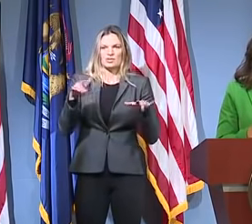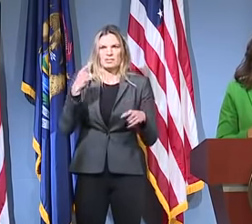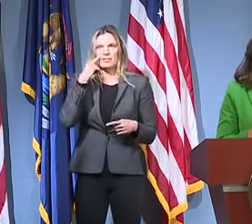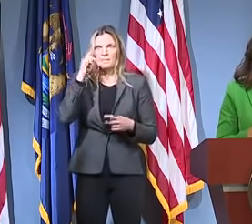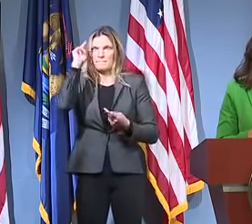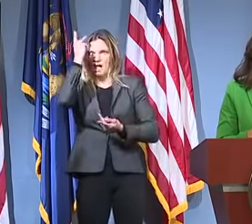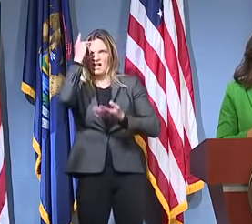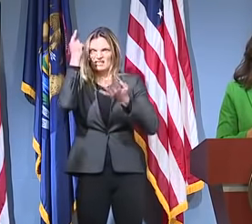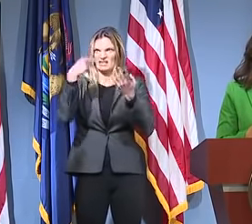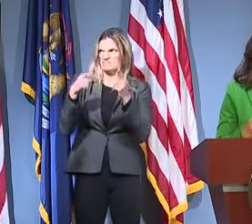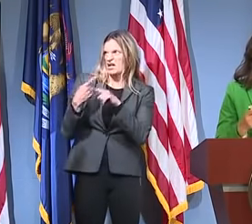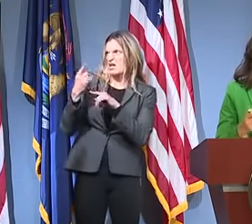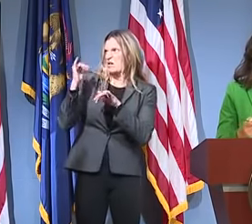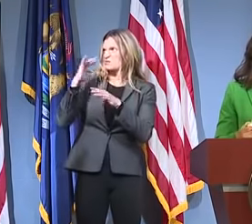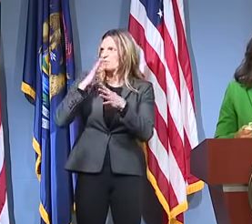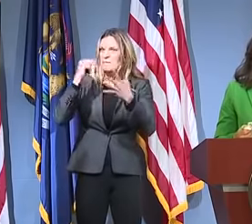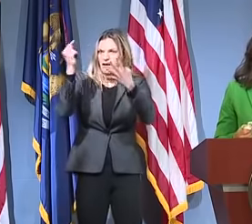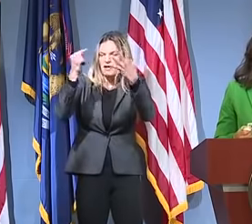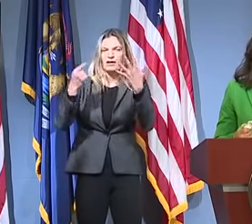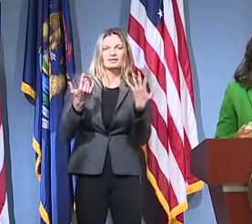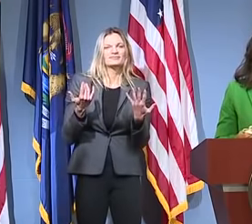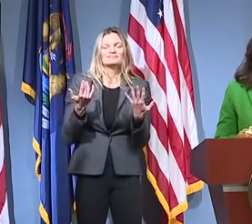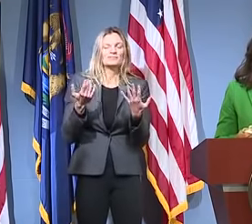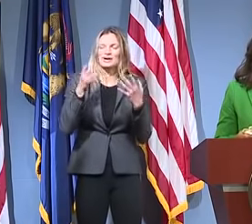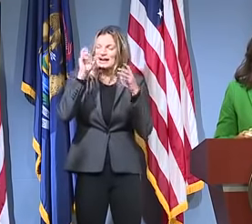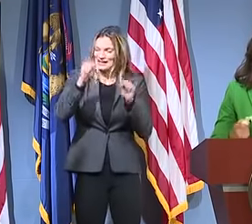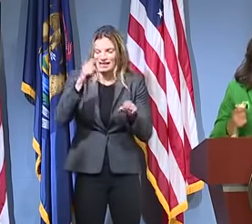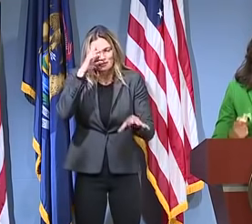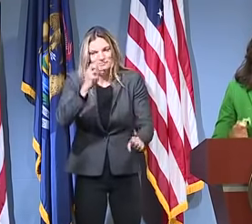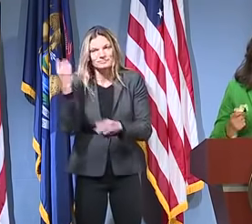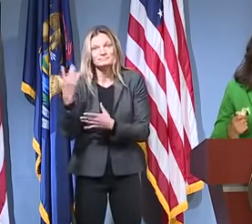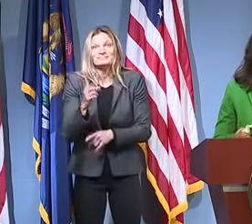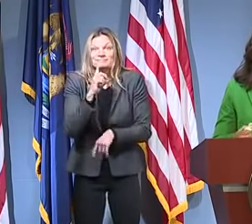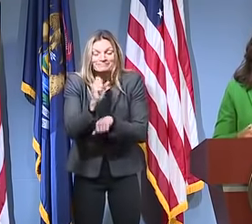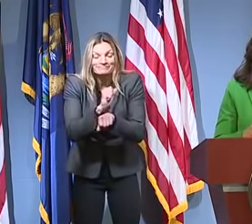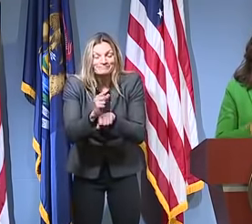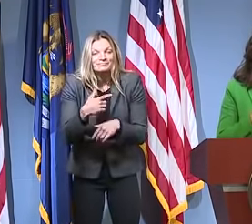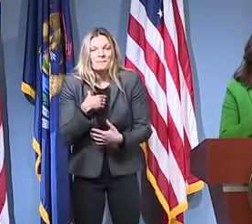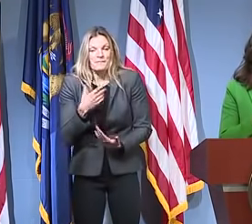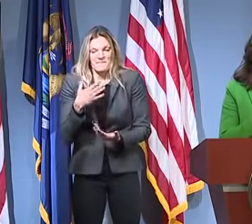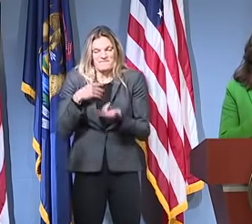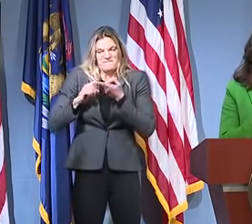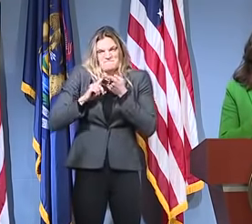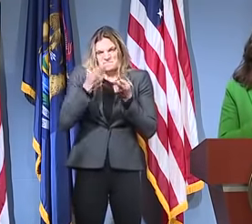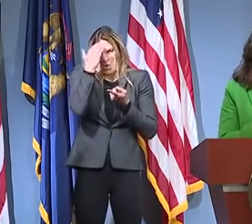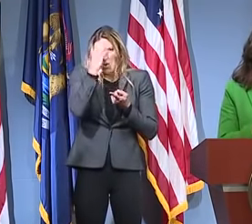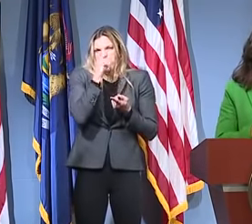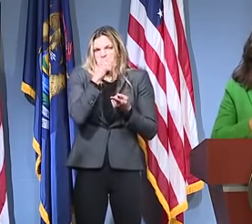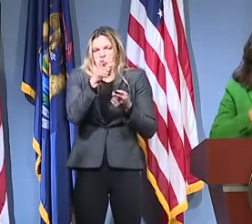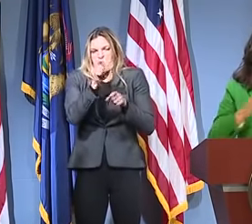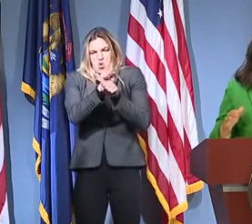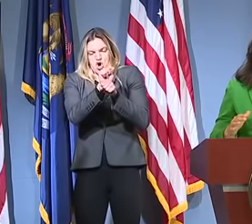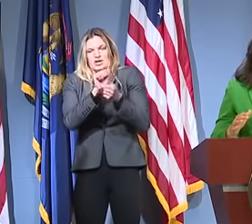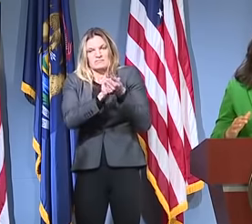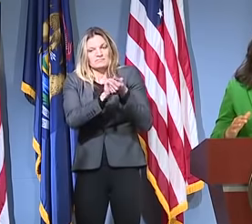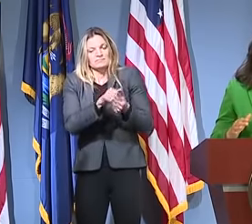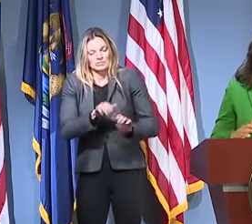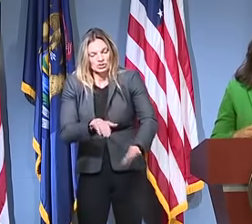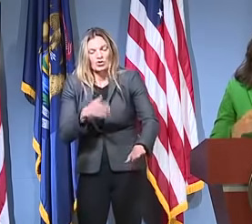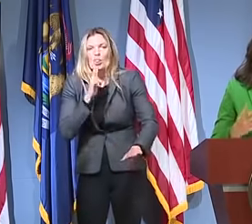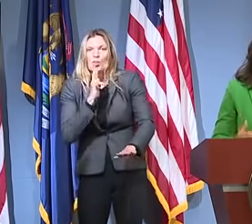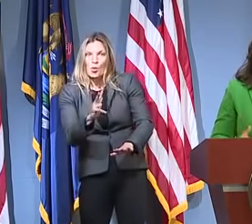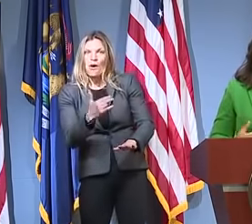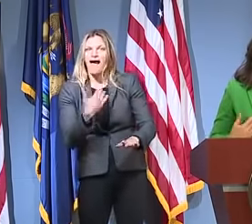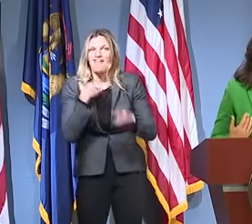we can do this. My communications director is a 3-year-old. He got a Paw Patrol mask for his child. She loves that